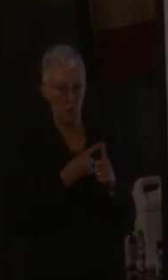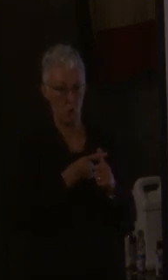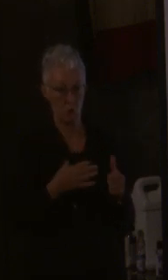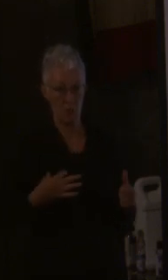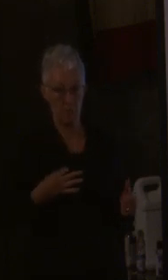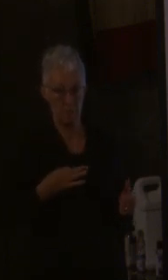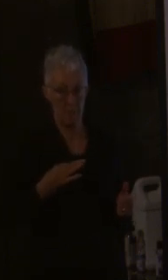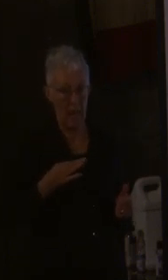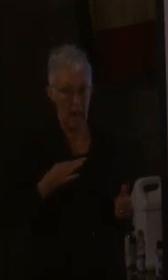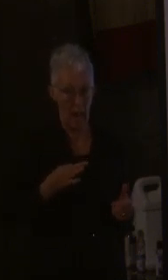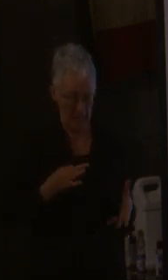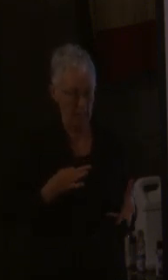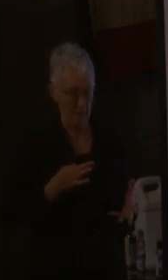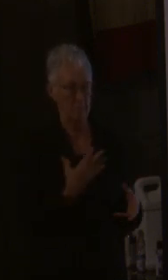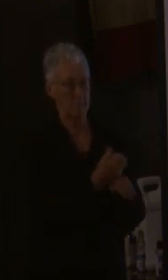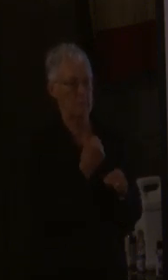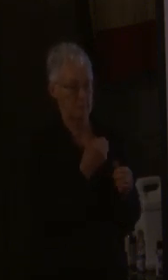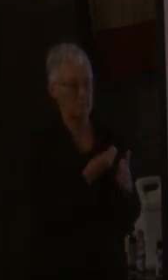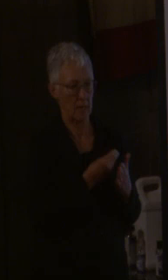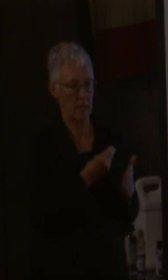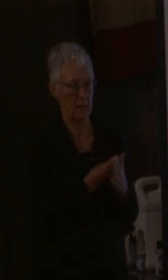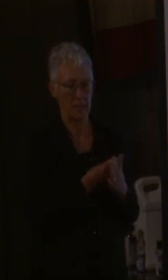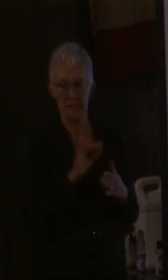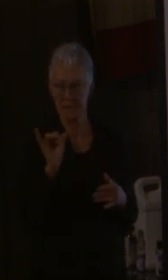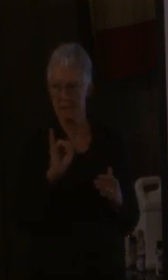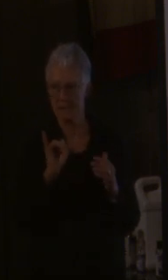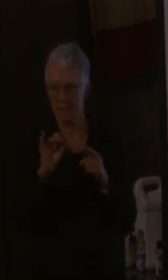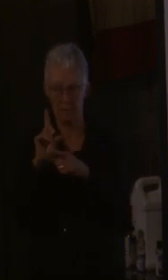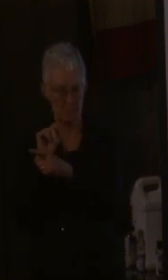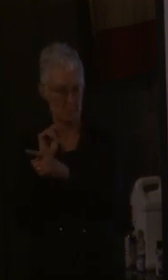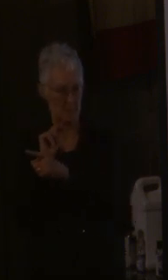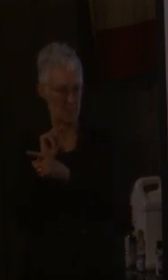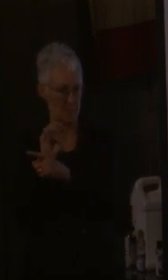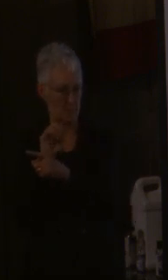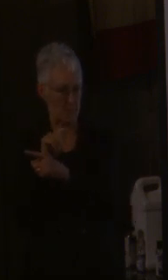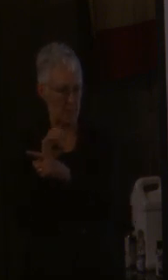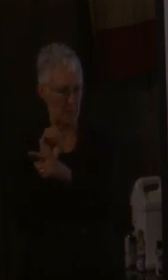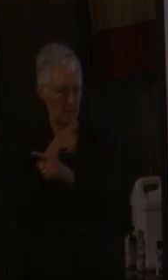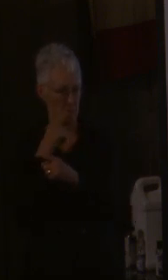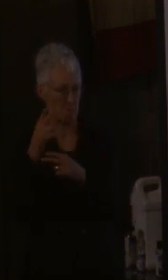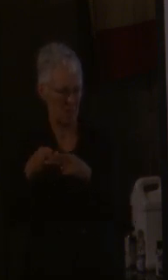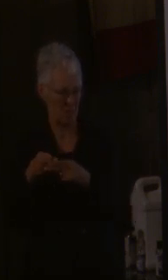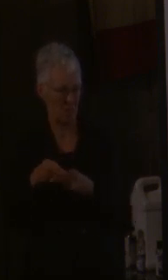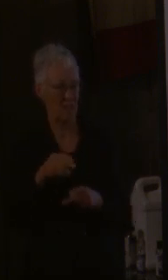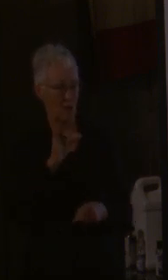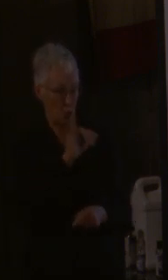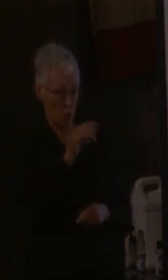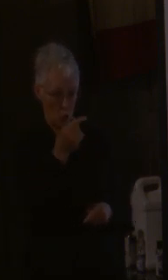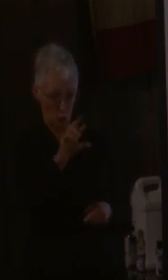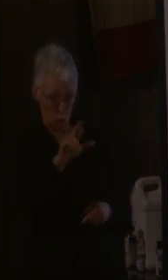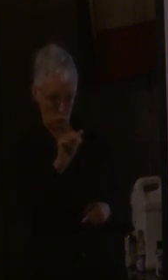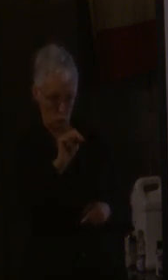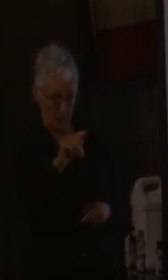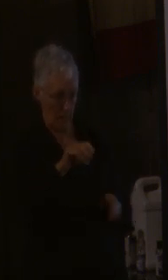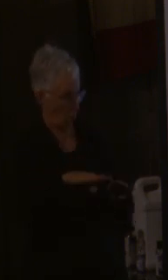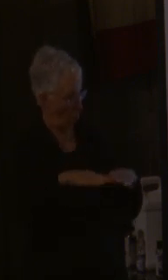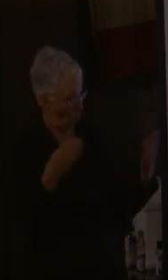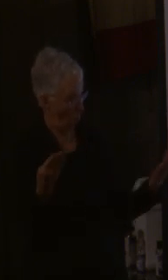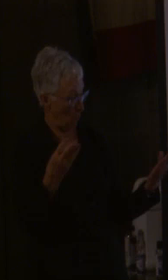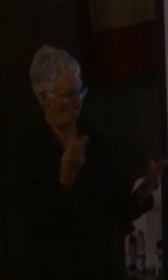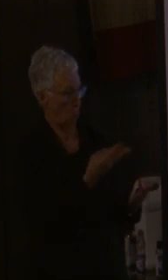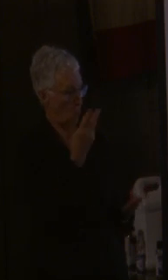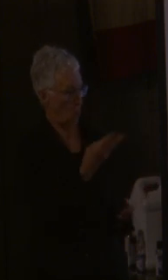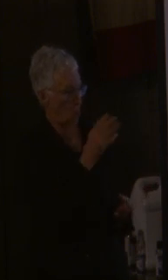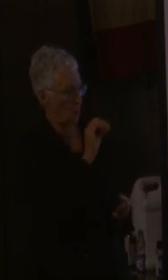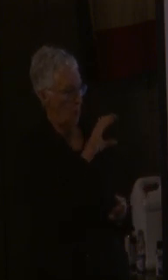So similar to what Danette was talking about, these grants will be eligible to be applied for on Wednesday, October 21st